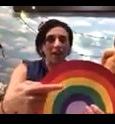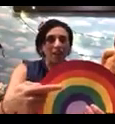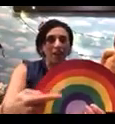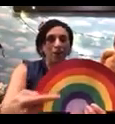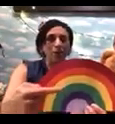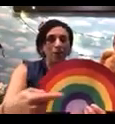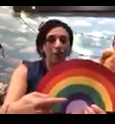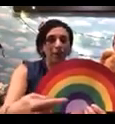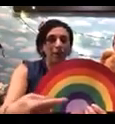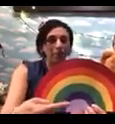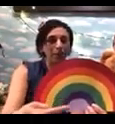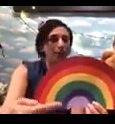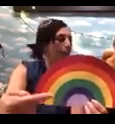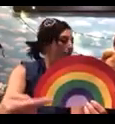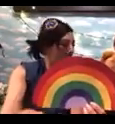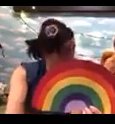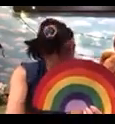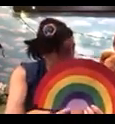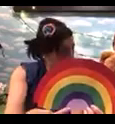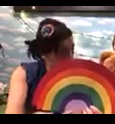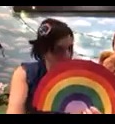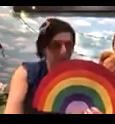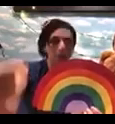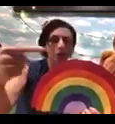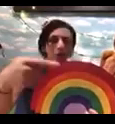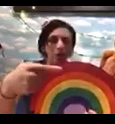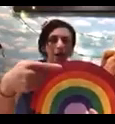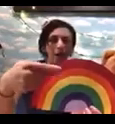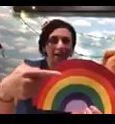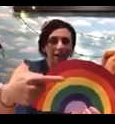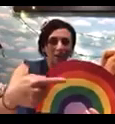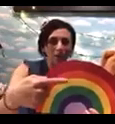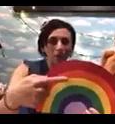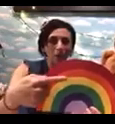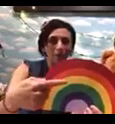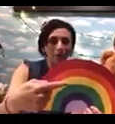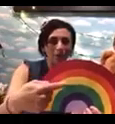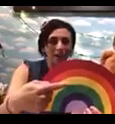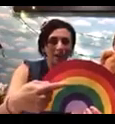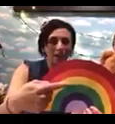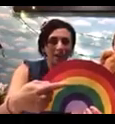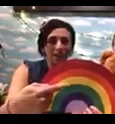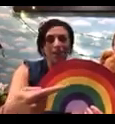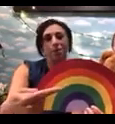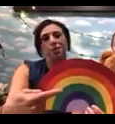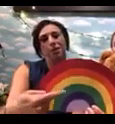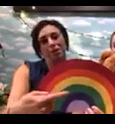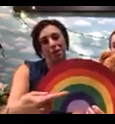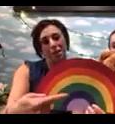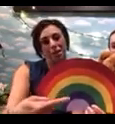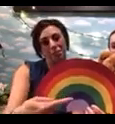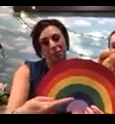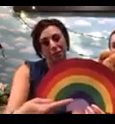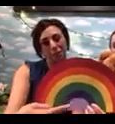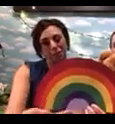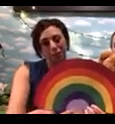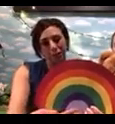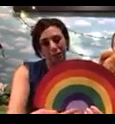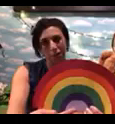yellow, green, blue, purple. Red, orange, yellow, green, blue,